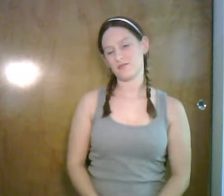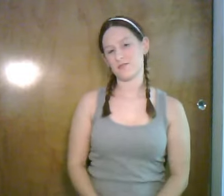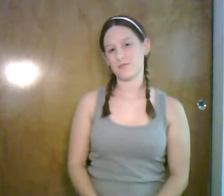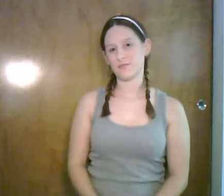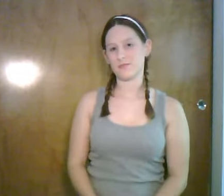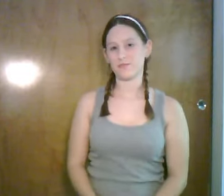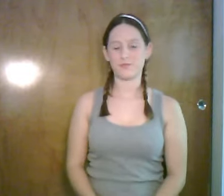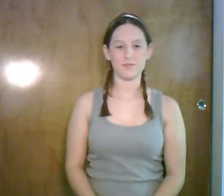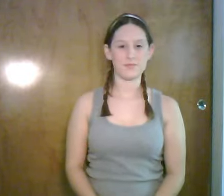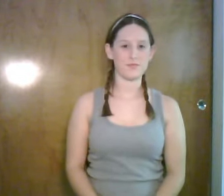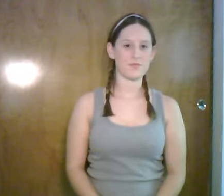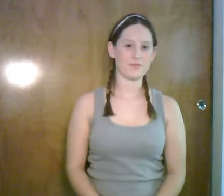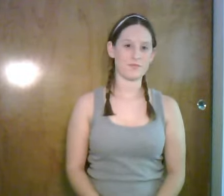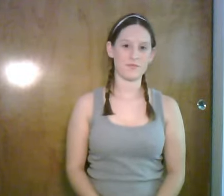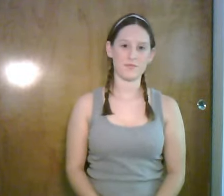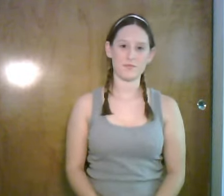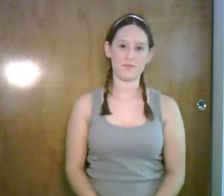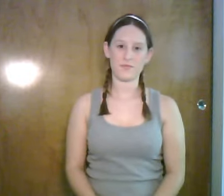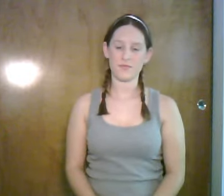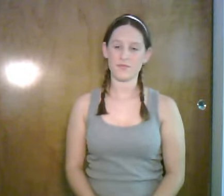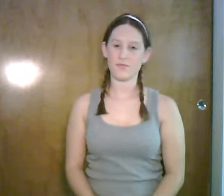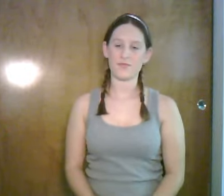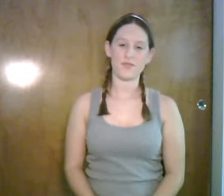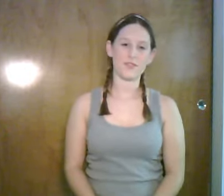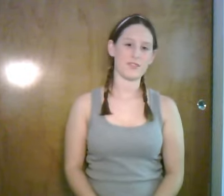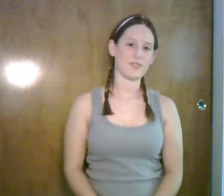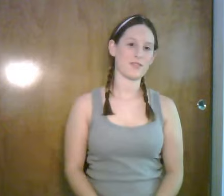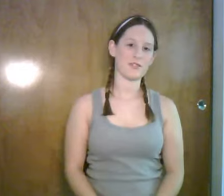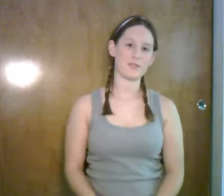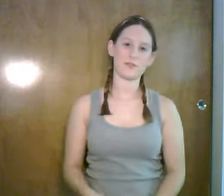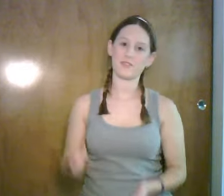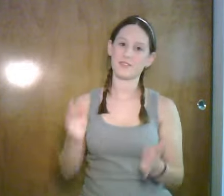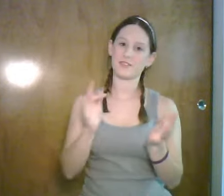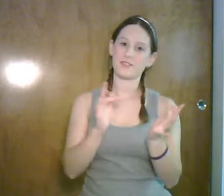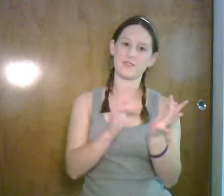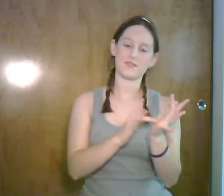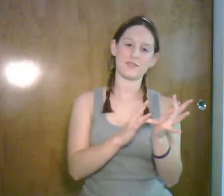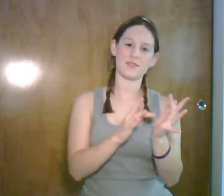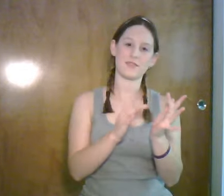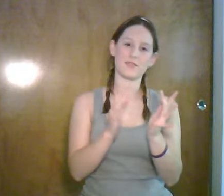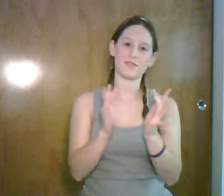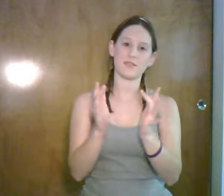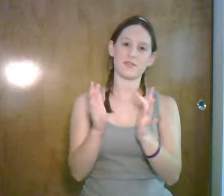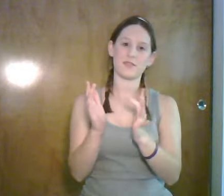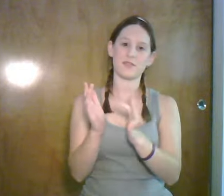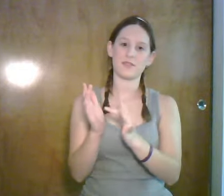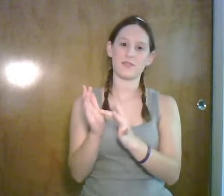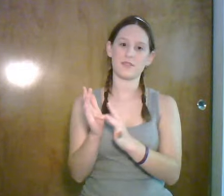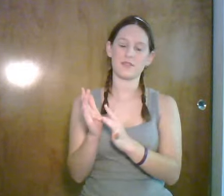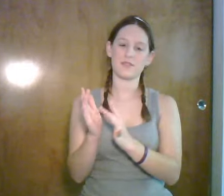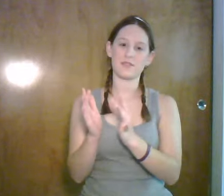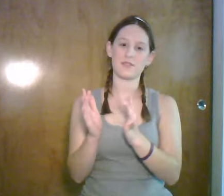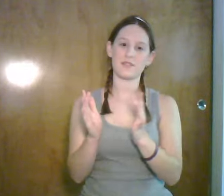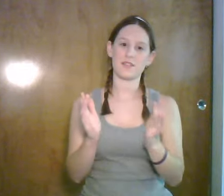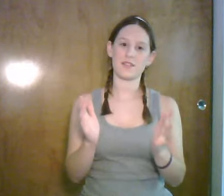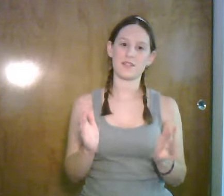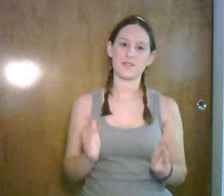Jesus, oh, Jesus Jesus,